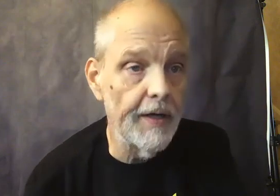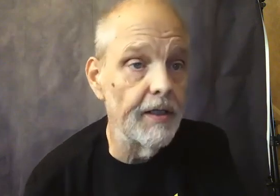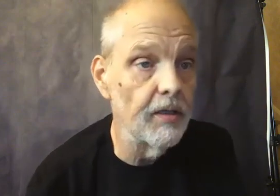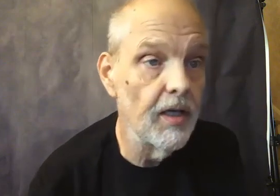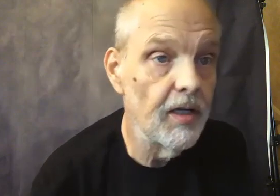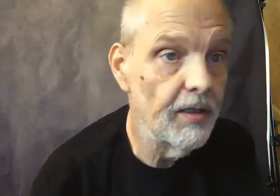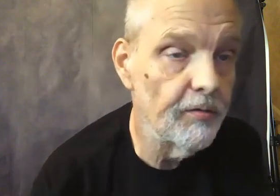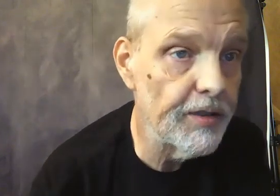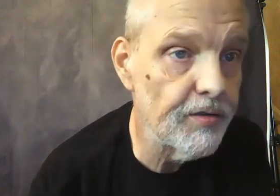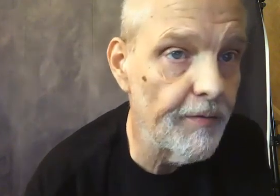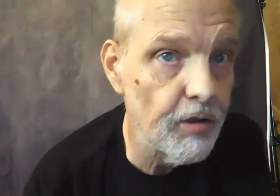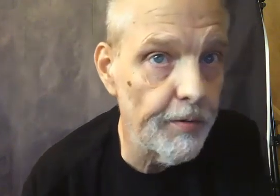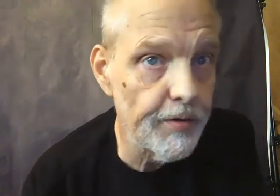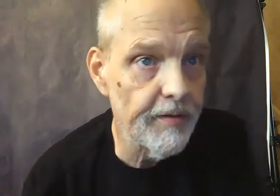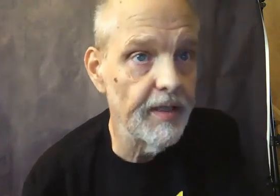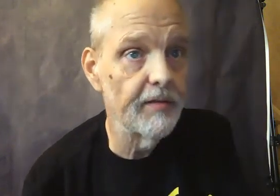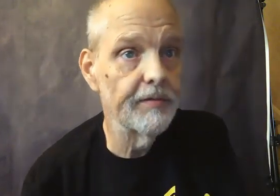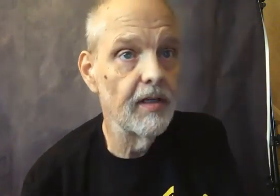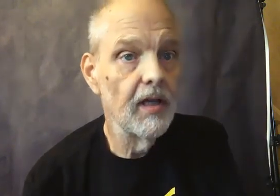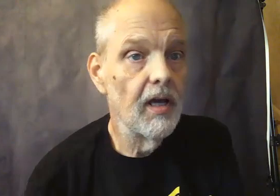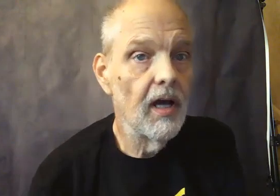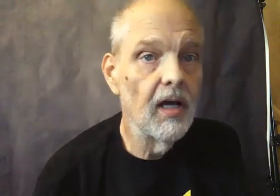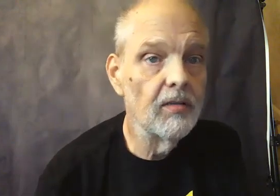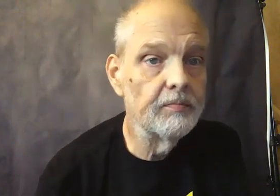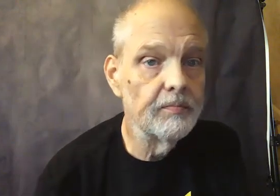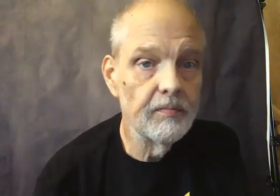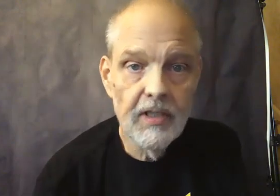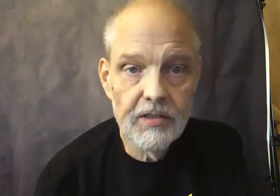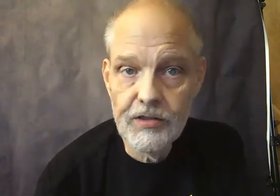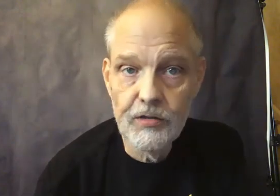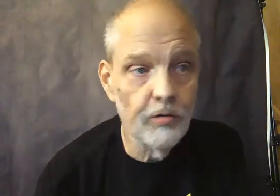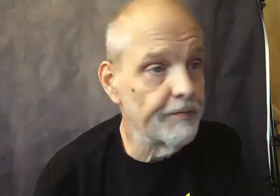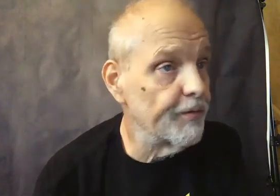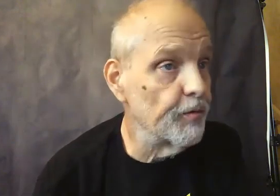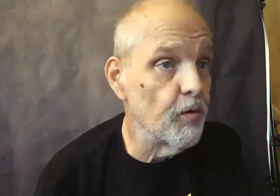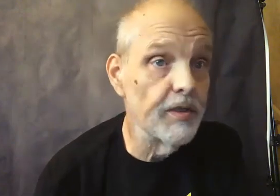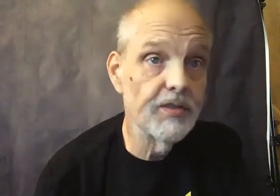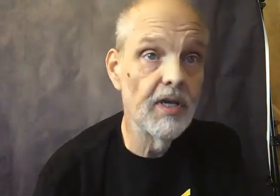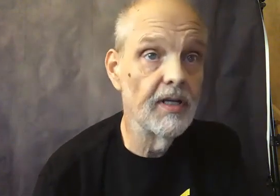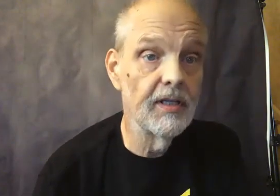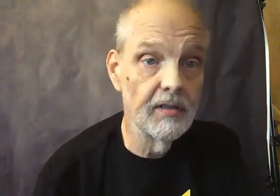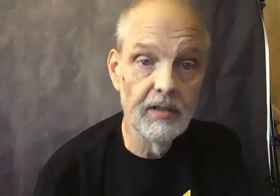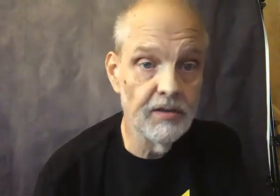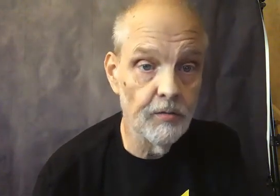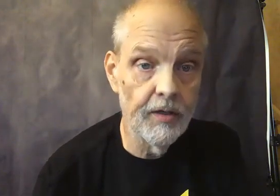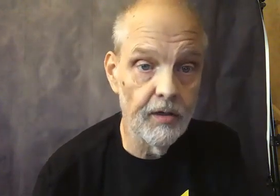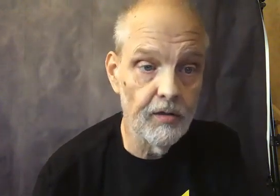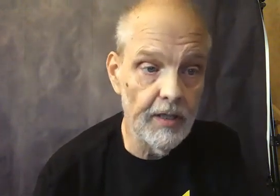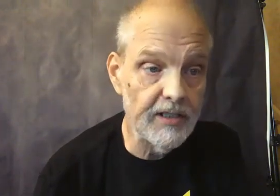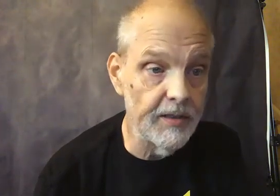RID, the Registry of Interpreters for the Deaf, just do a few points, and then so that your classmates